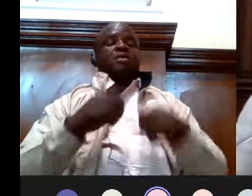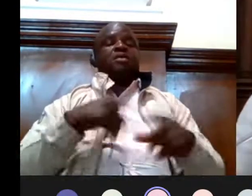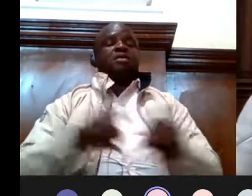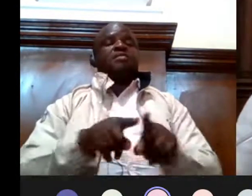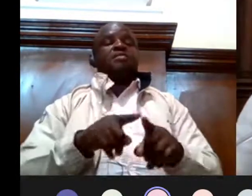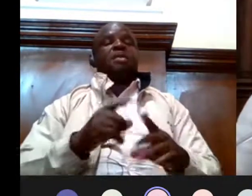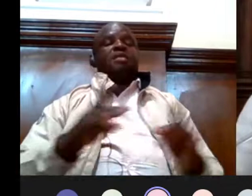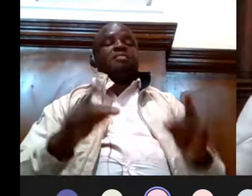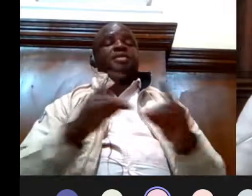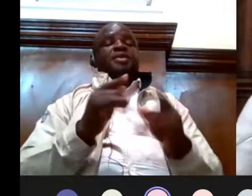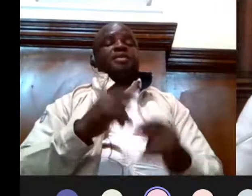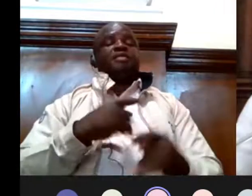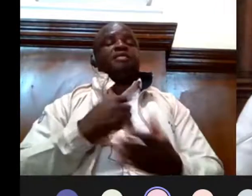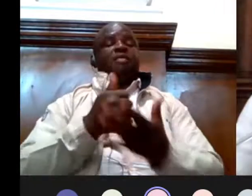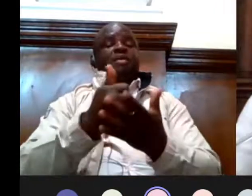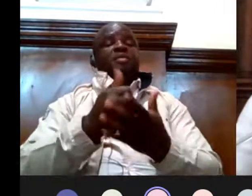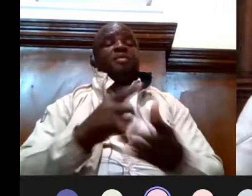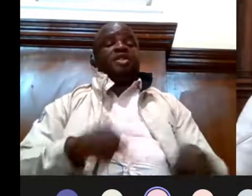differences and